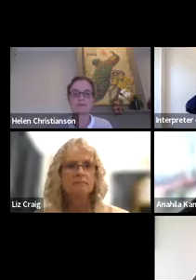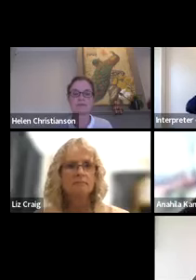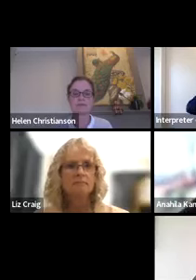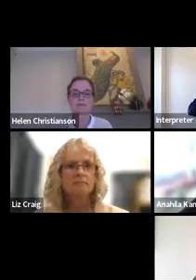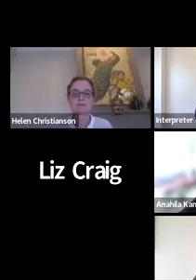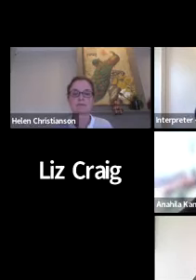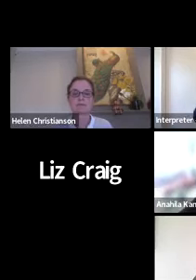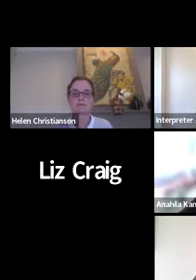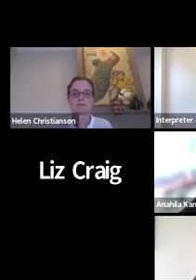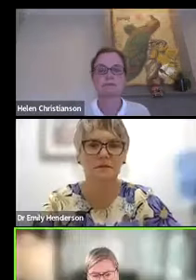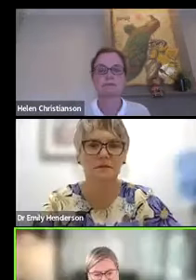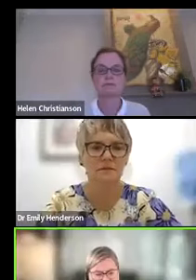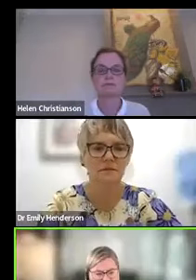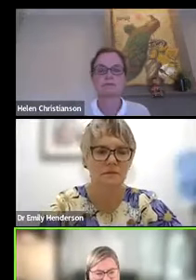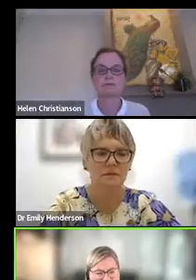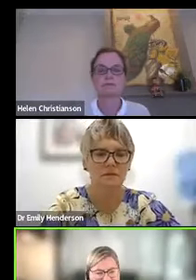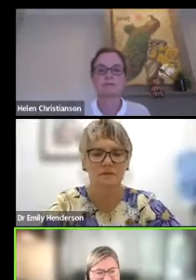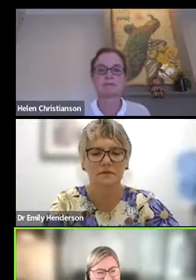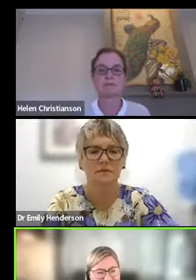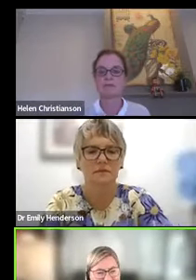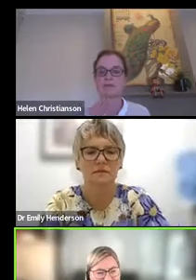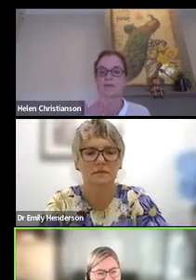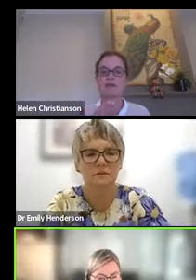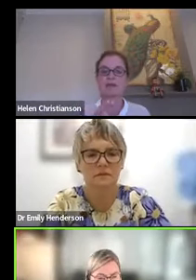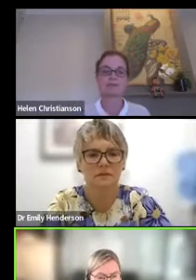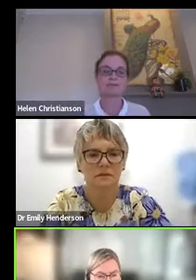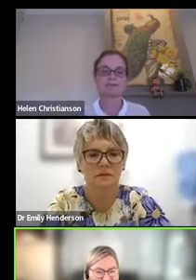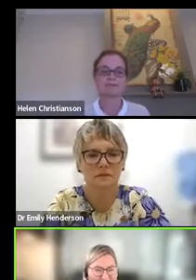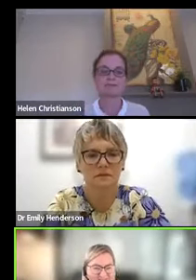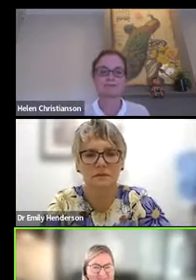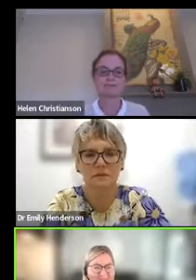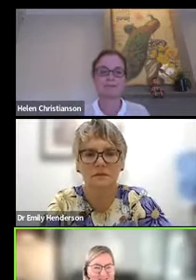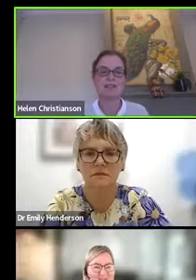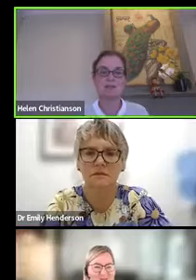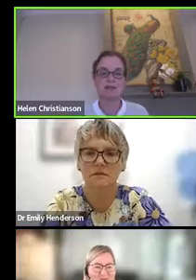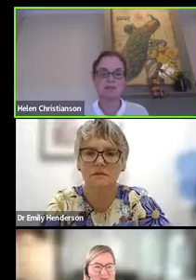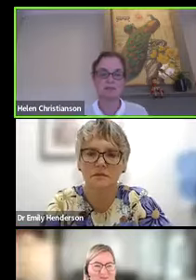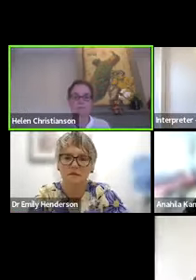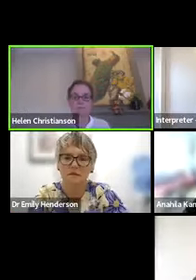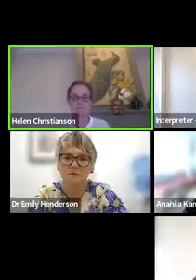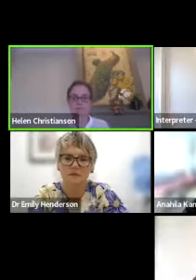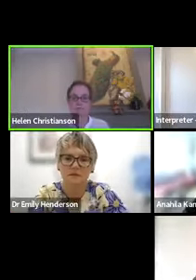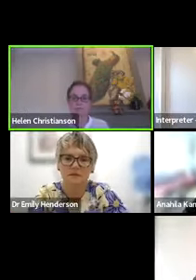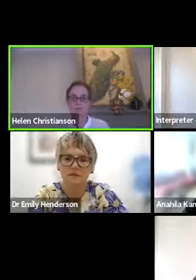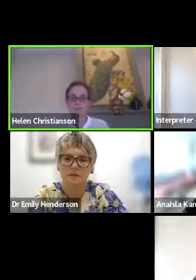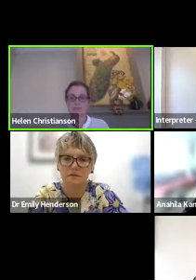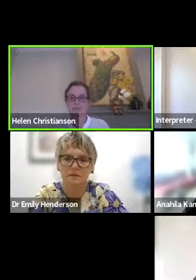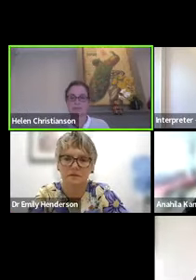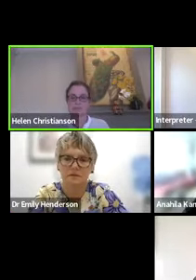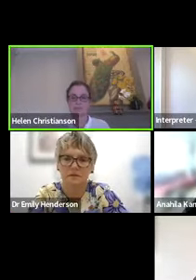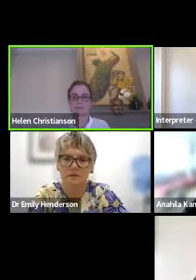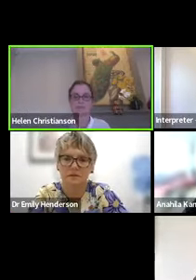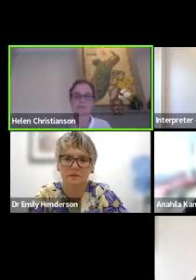for appearing. We appreciate it. Ka kite. Mā te wā. Mā te wā.